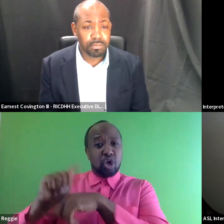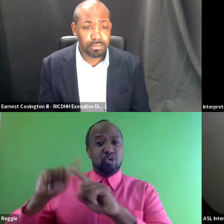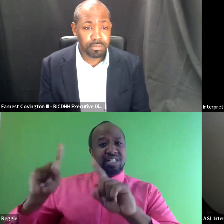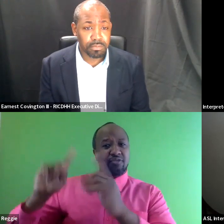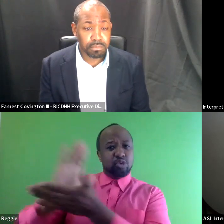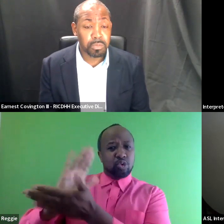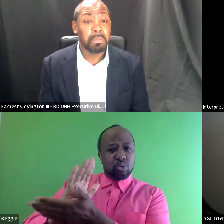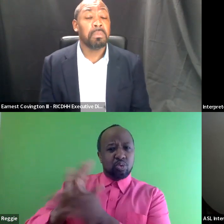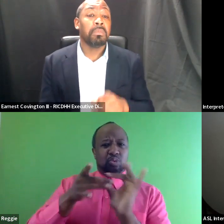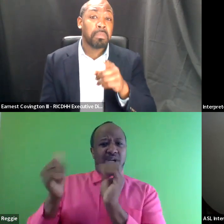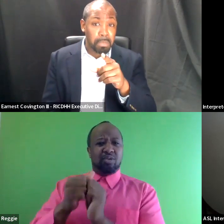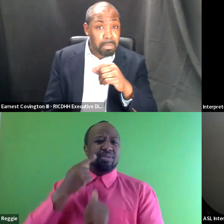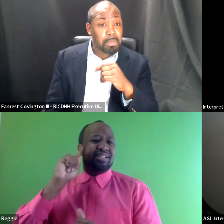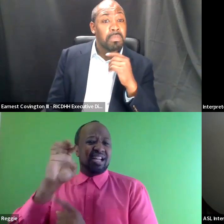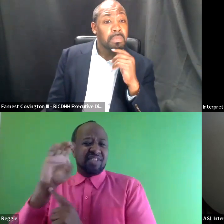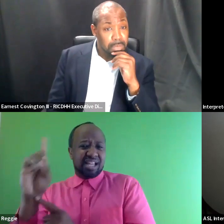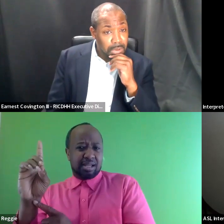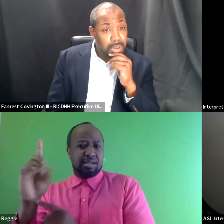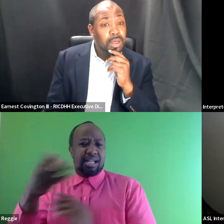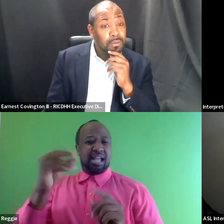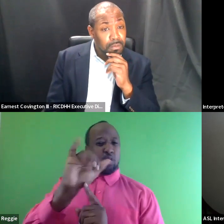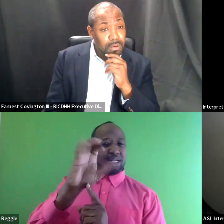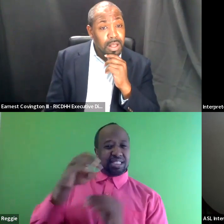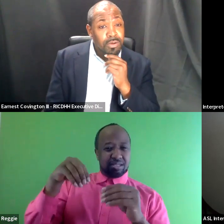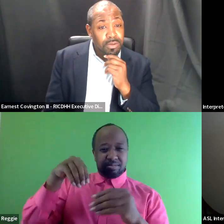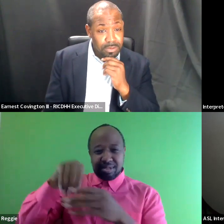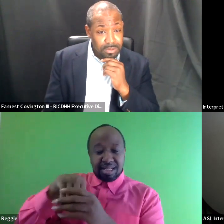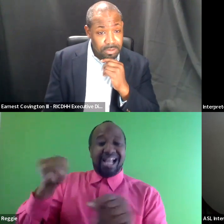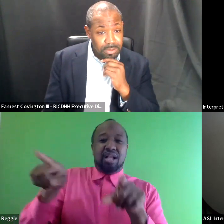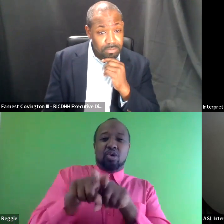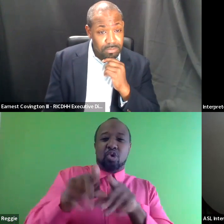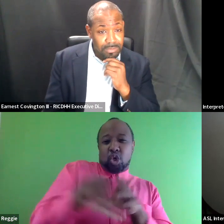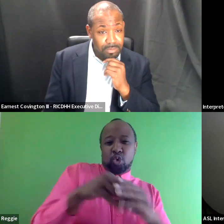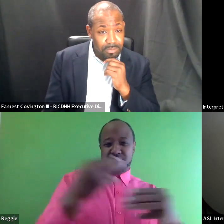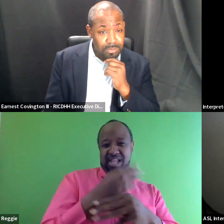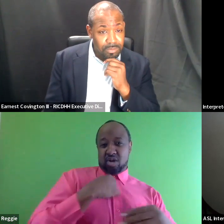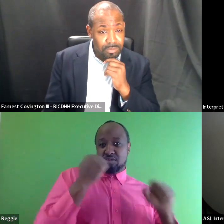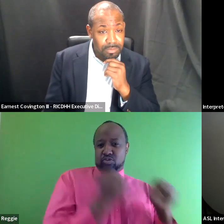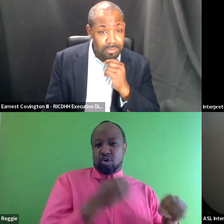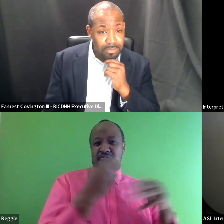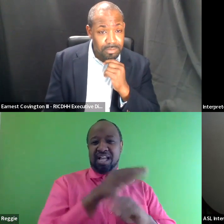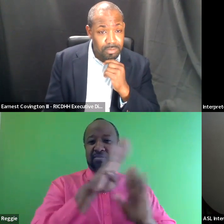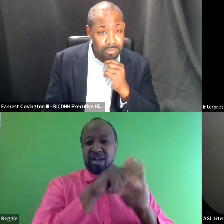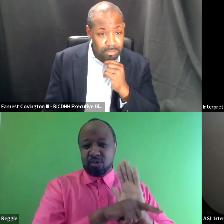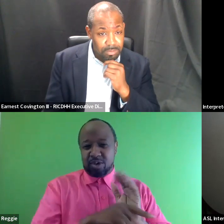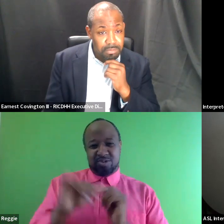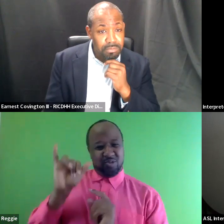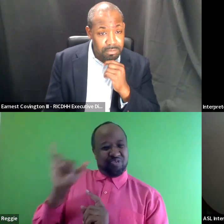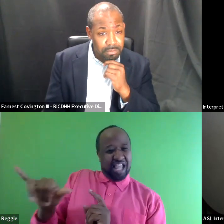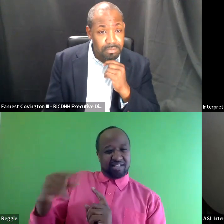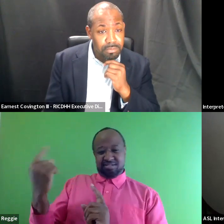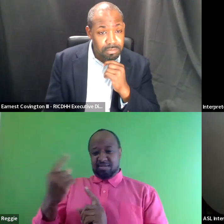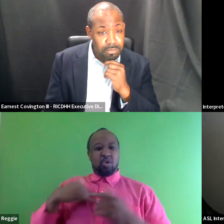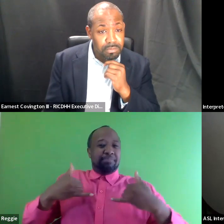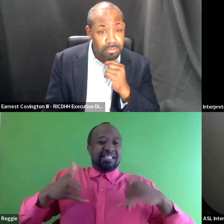safe to say like more, maybe something with deaf ed in the future. Something, of course,